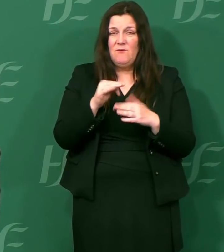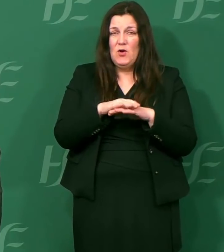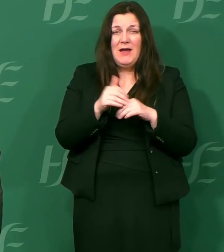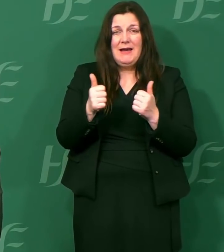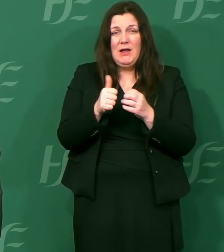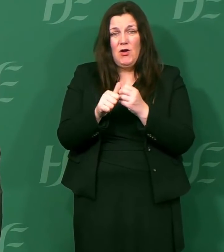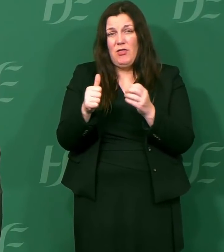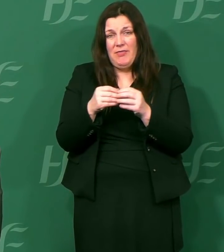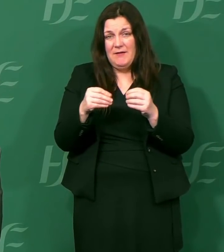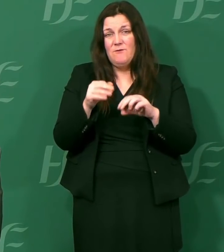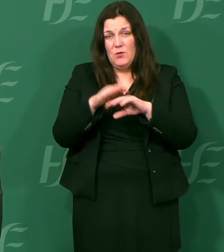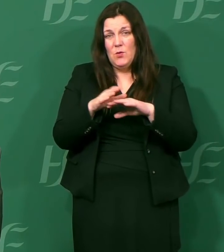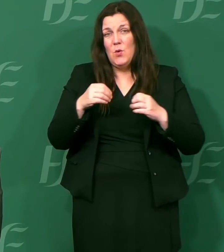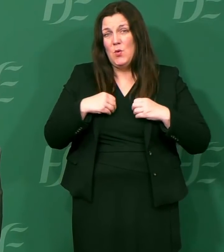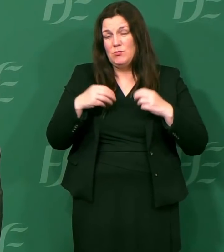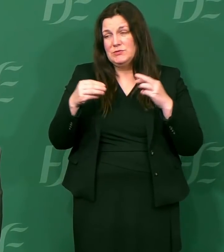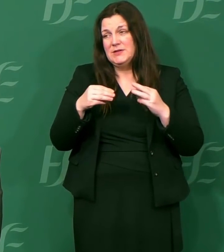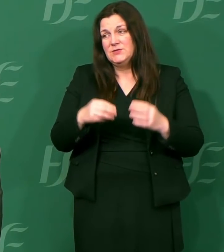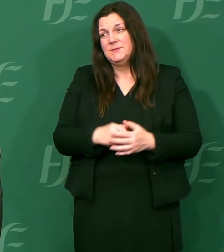own protection.